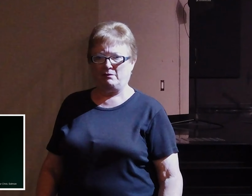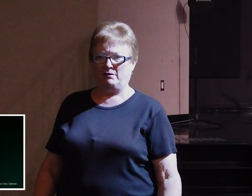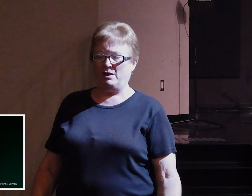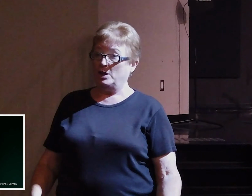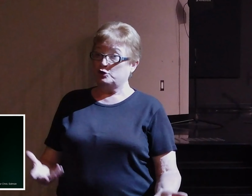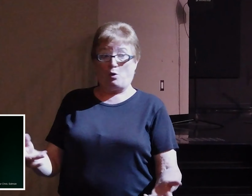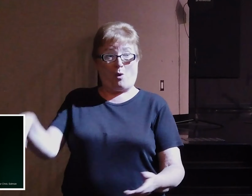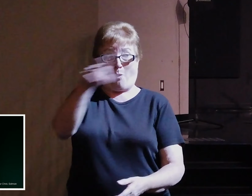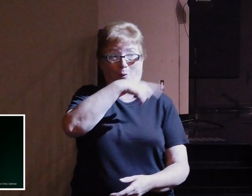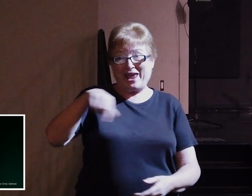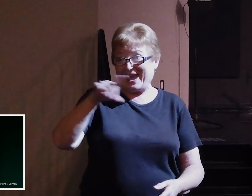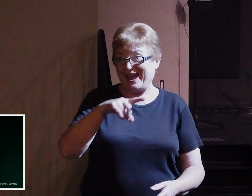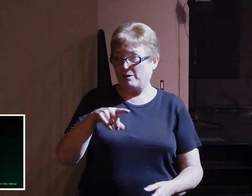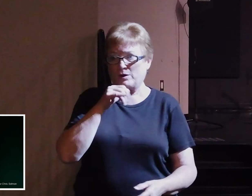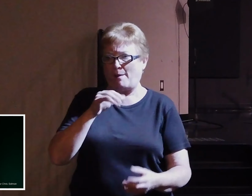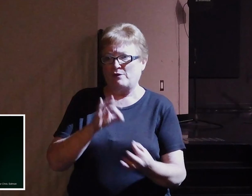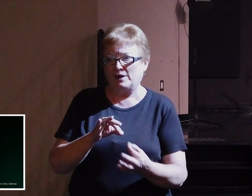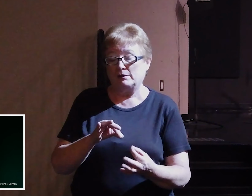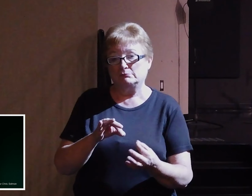Sadly, and I say this to my shame,